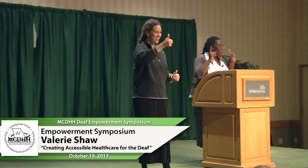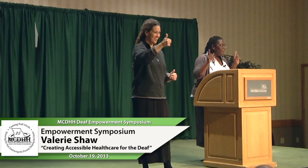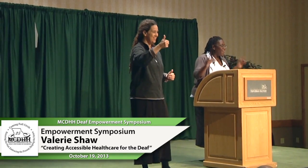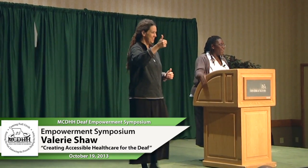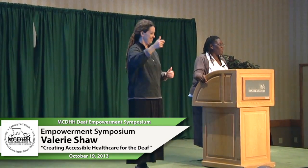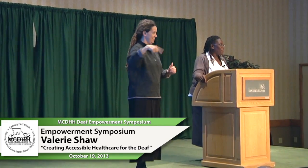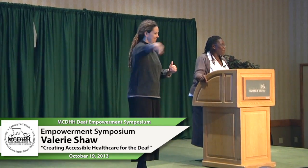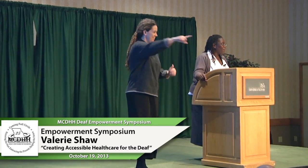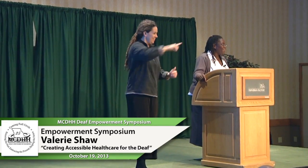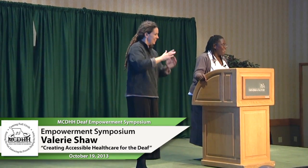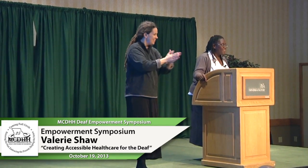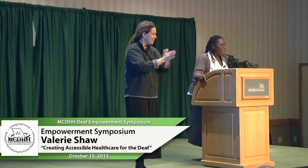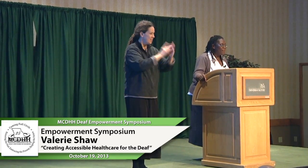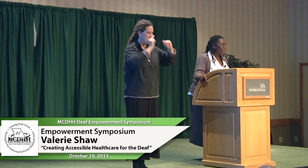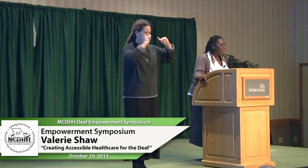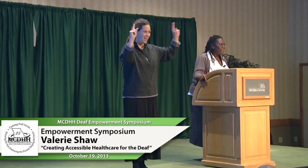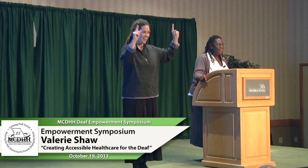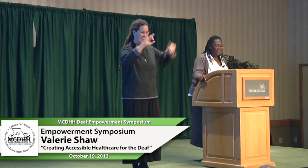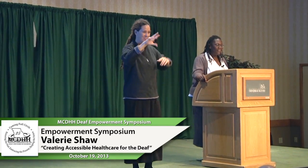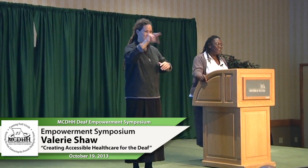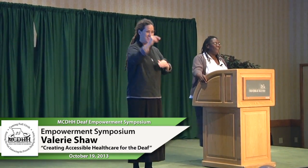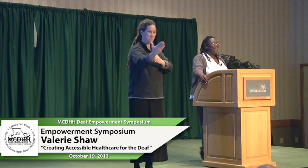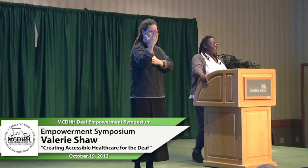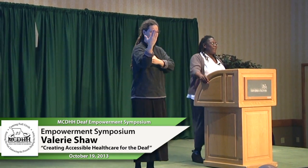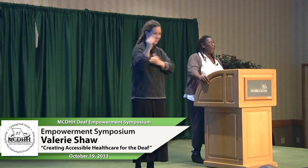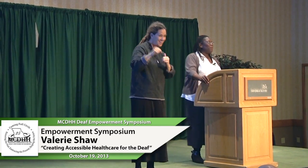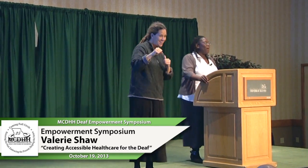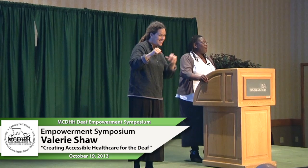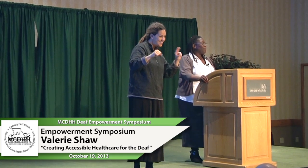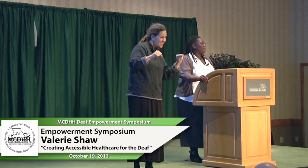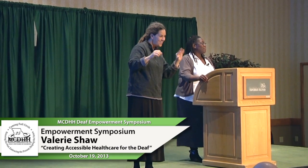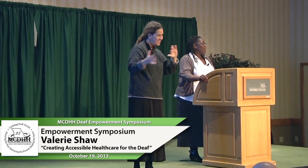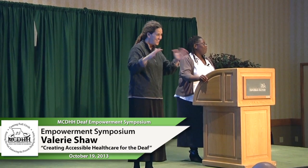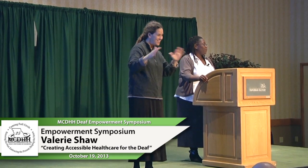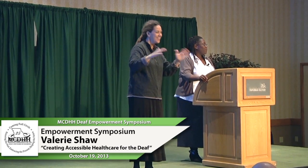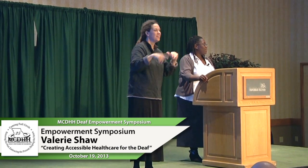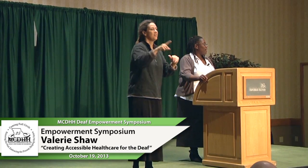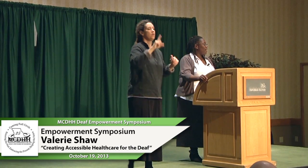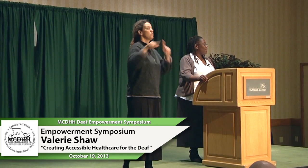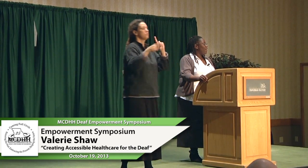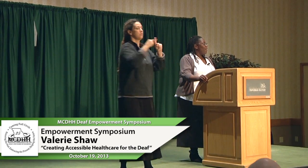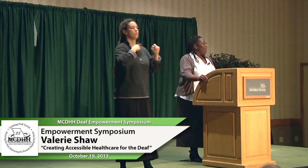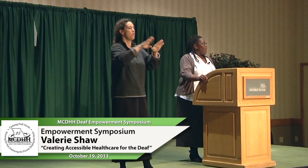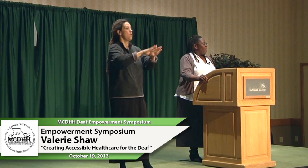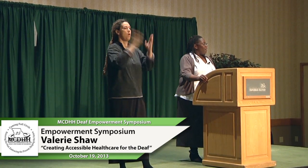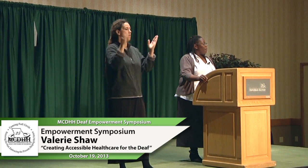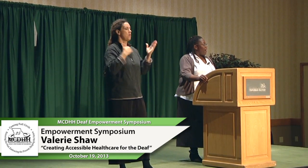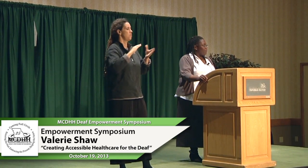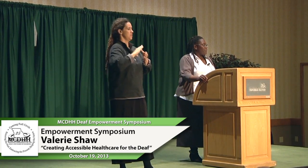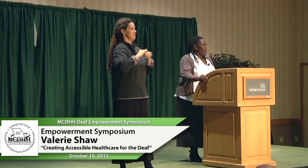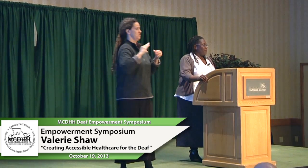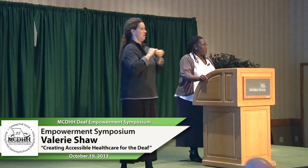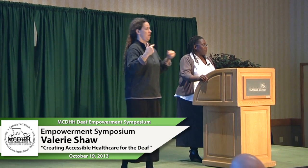Are we wide awake at 8:30 in the morning? Yes? No? Okay, well, I would like to say first that I